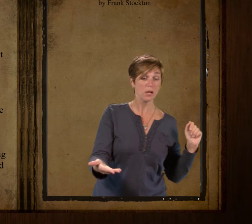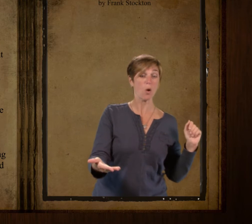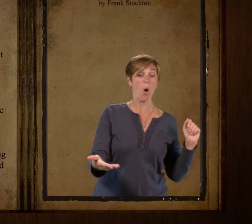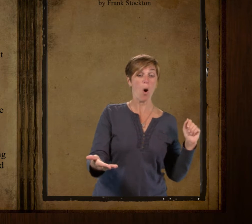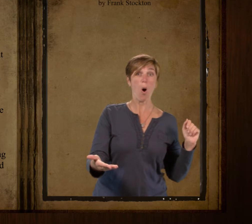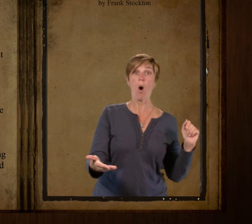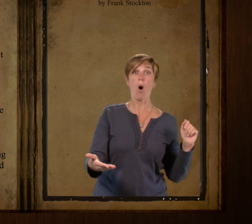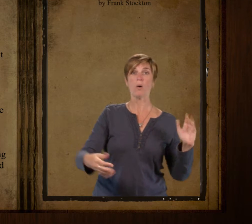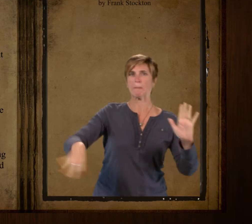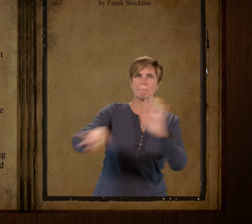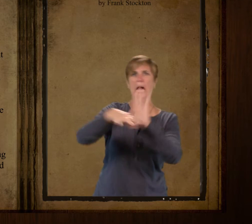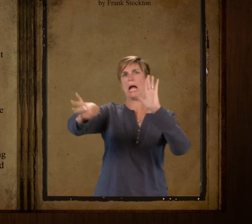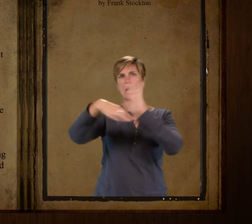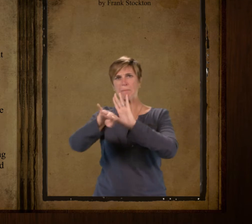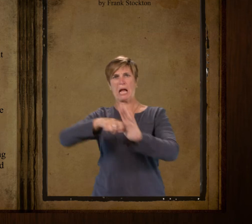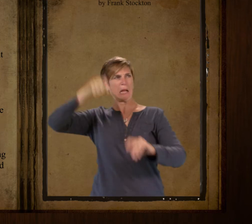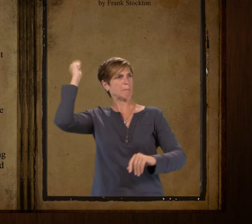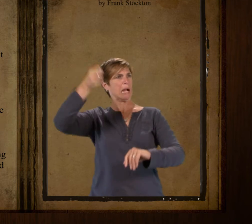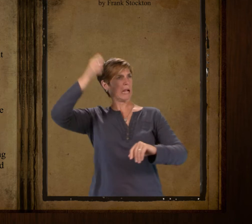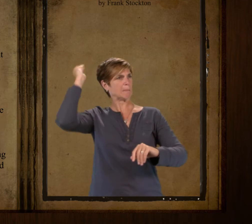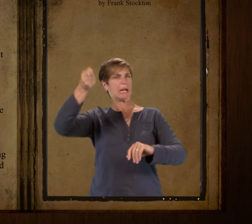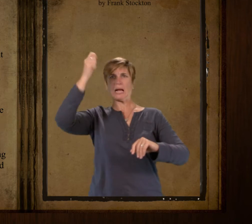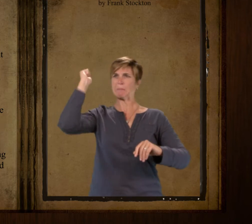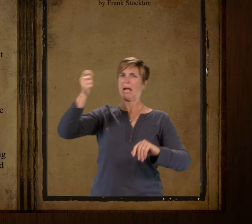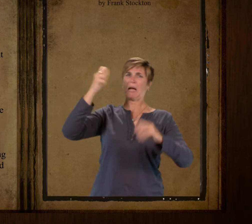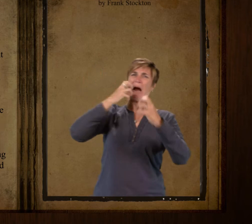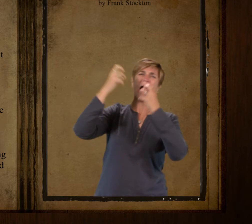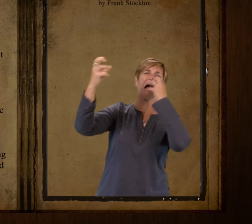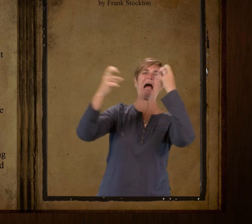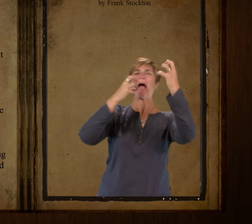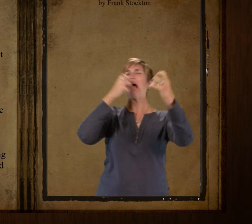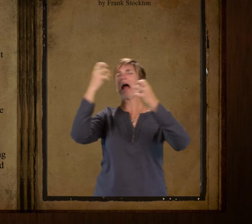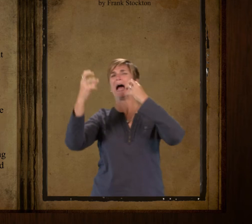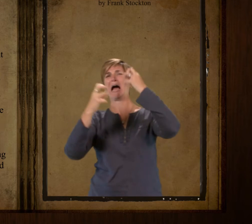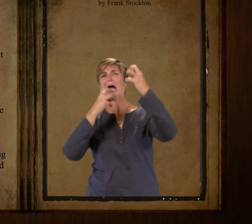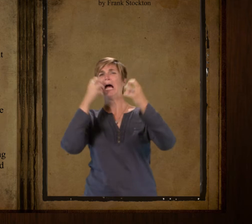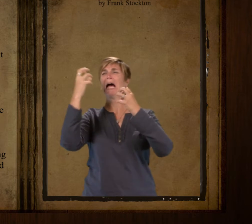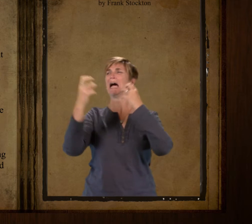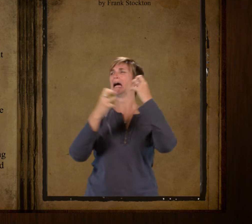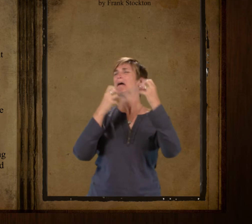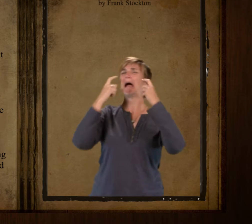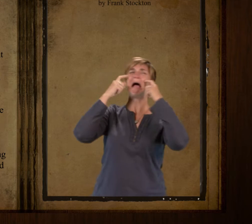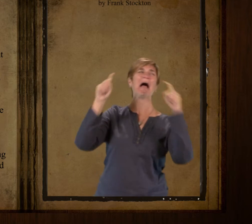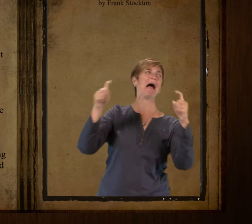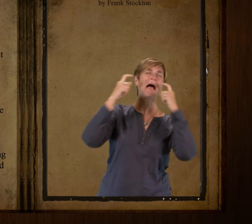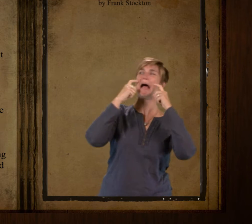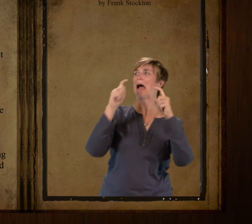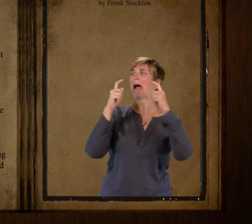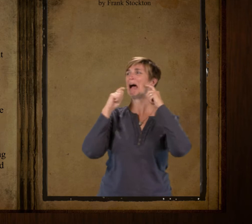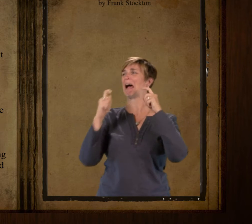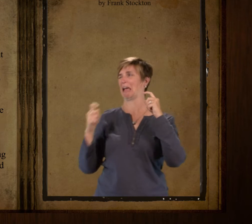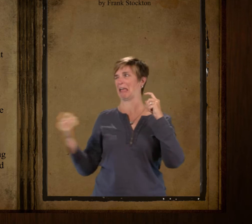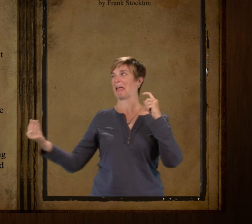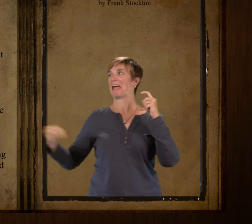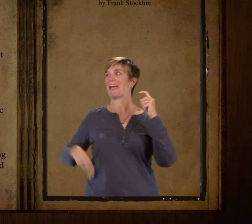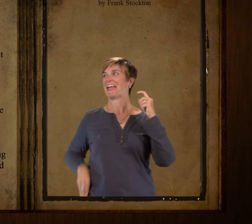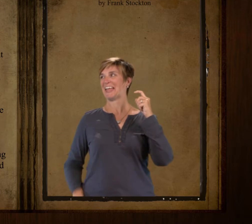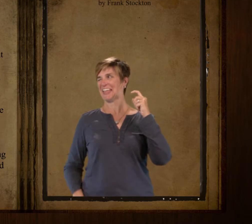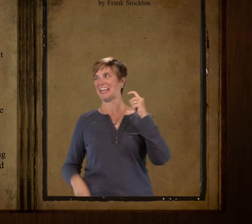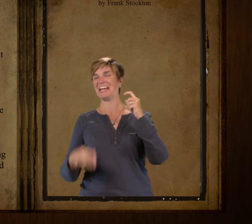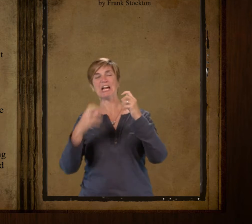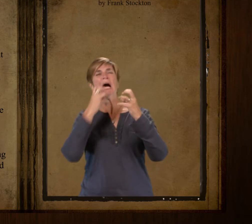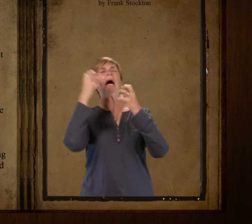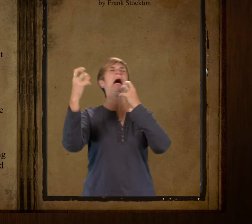pieces, as a punishment for his guilt. The moment that case of the criminal was thus